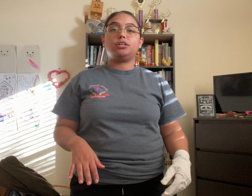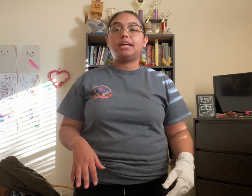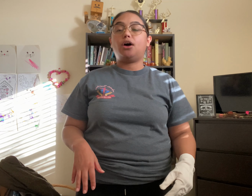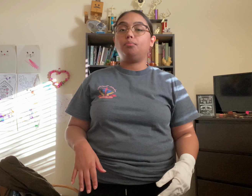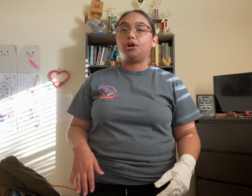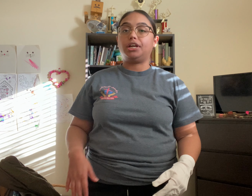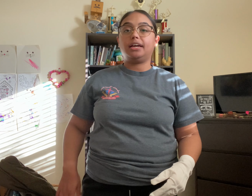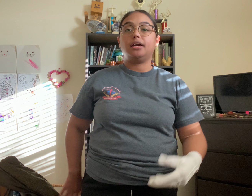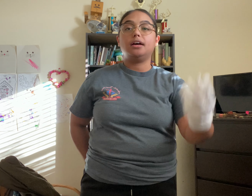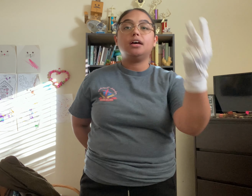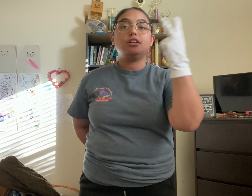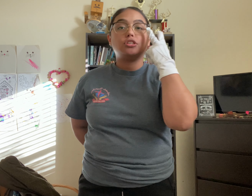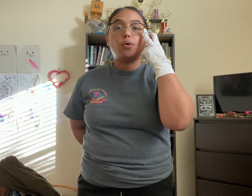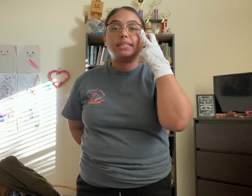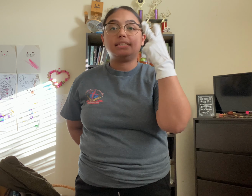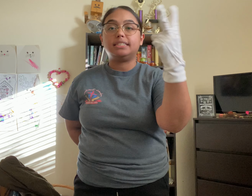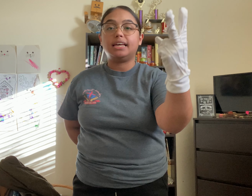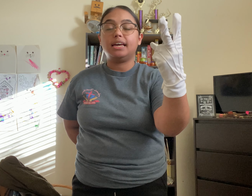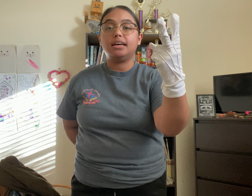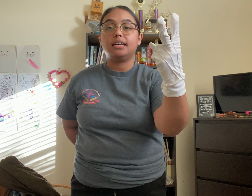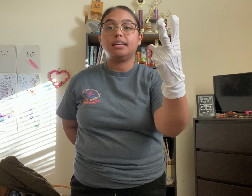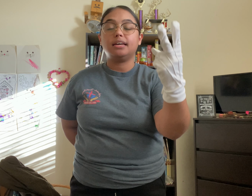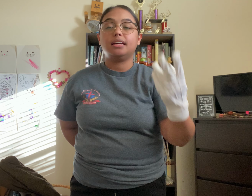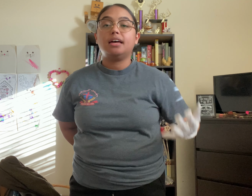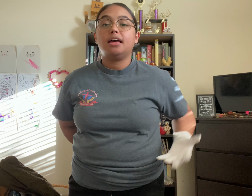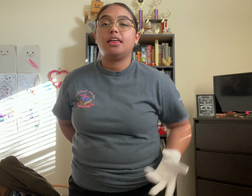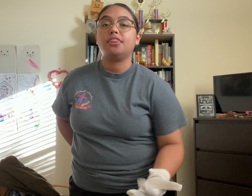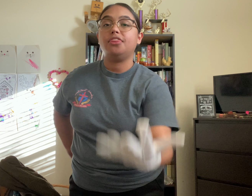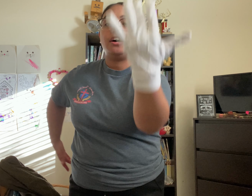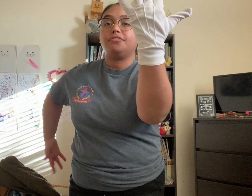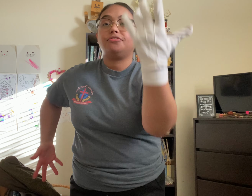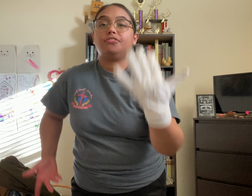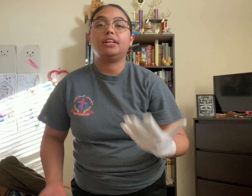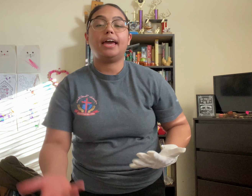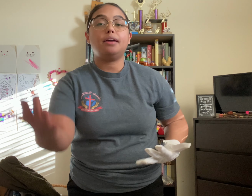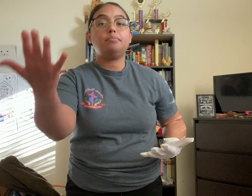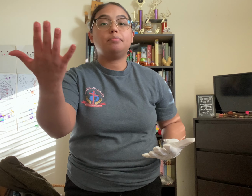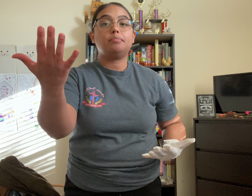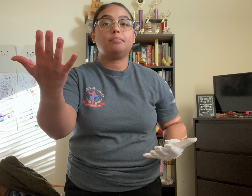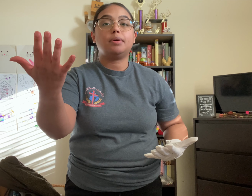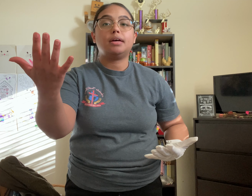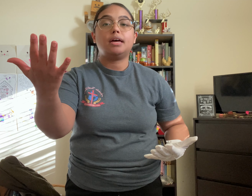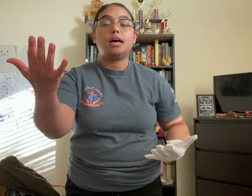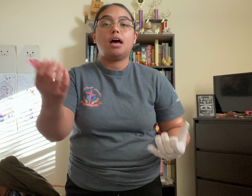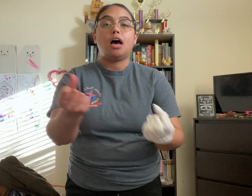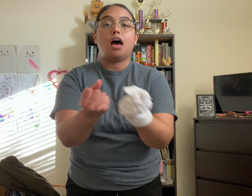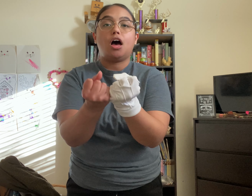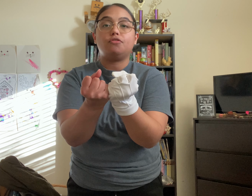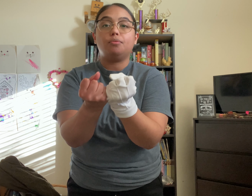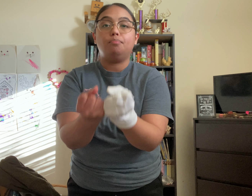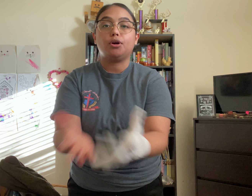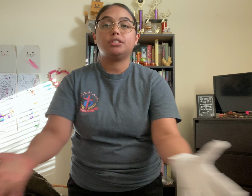out burning. So I see the flame of the burnt